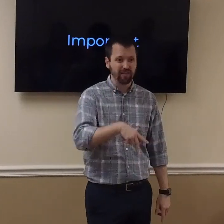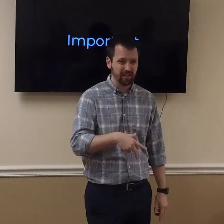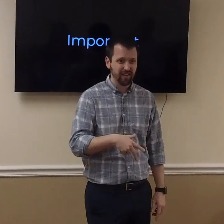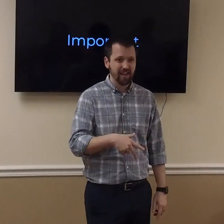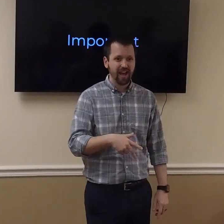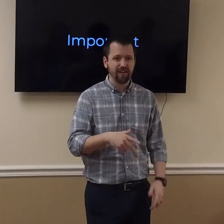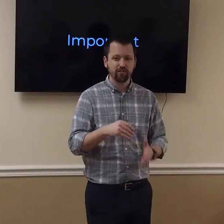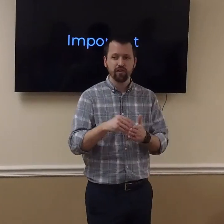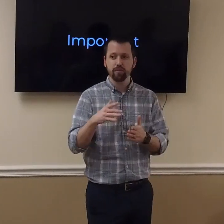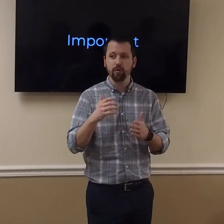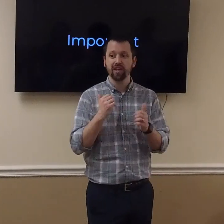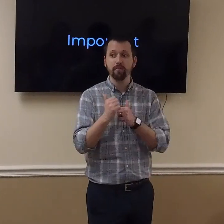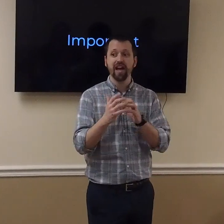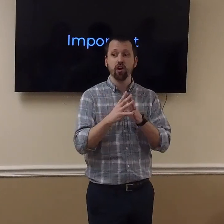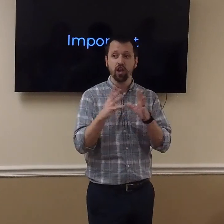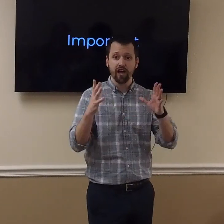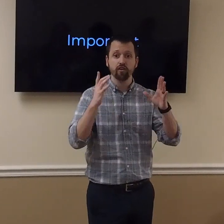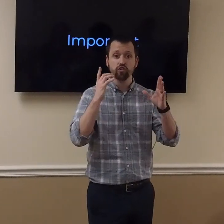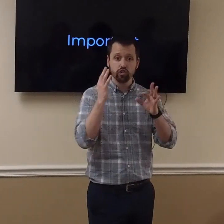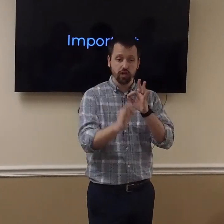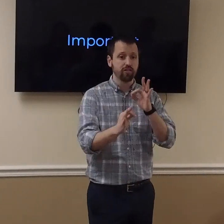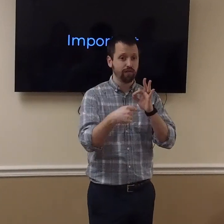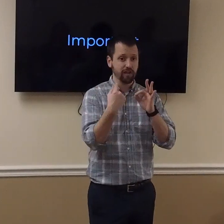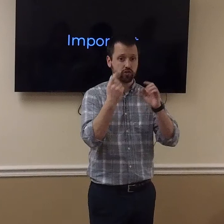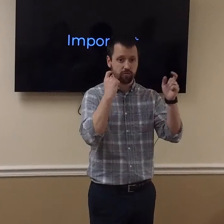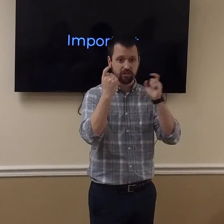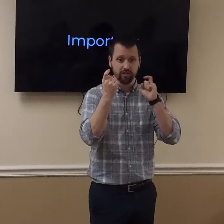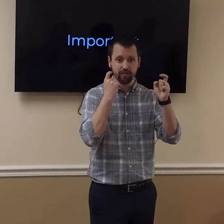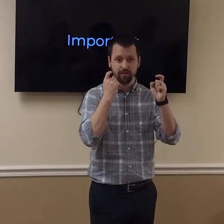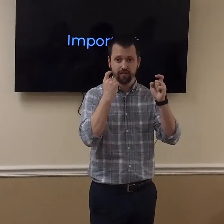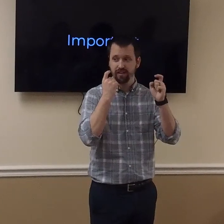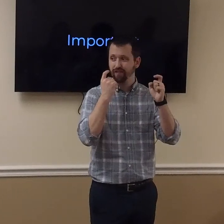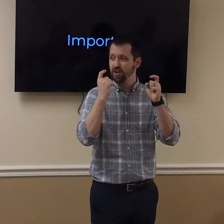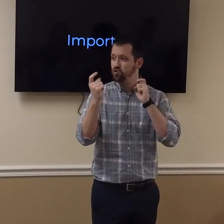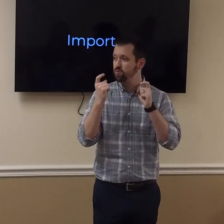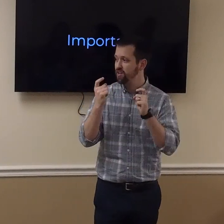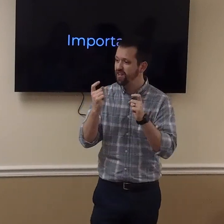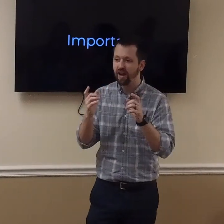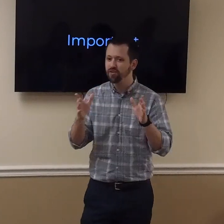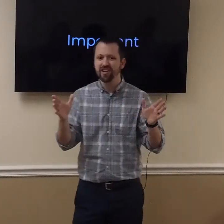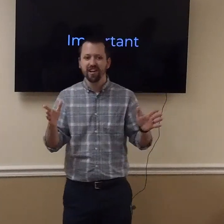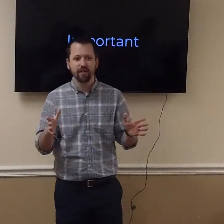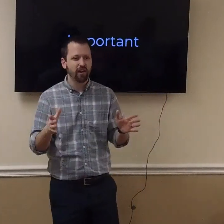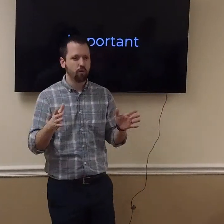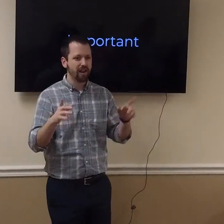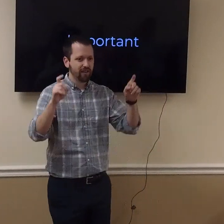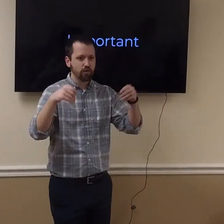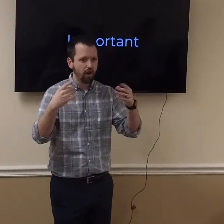lousy. I've had students be able to get by a lot just on facial expressions. Facial expression, and I know we're not giving you all